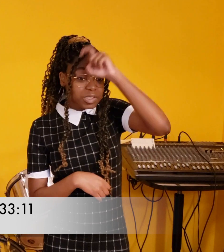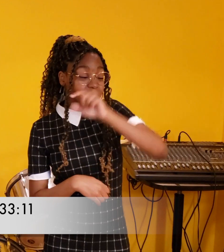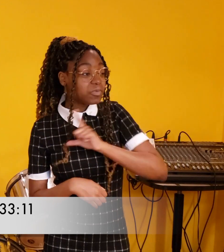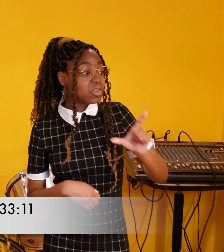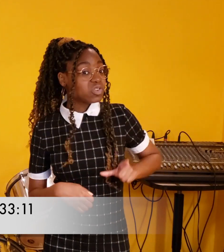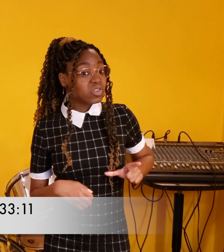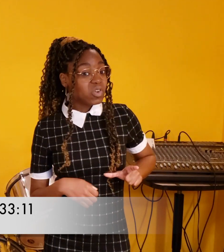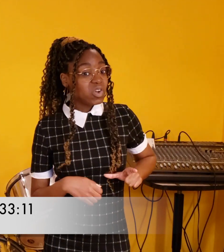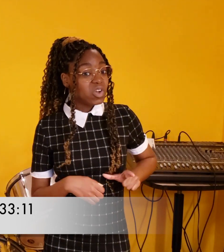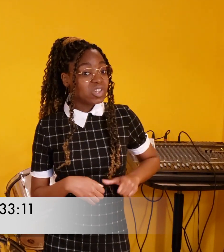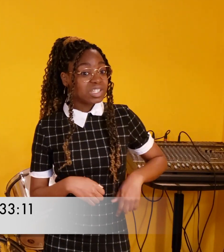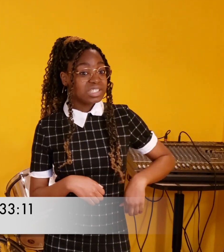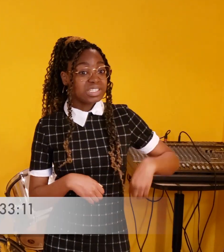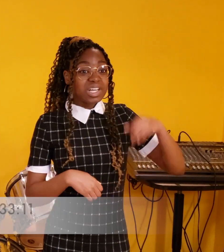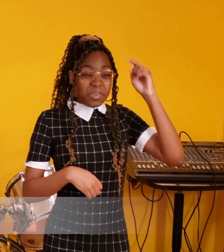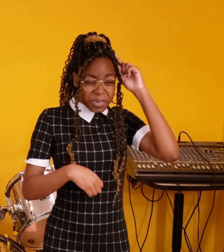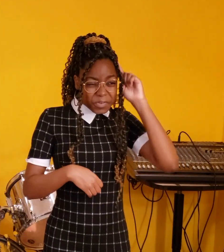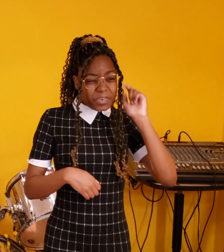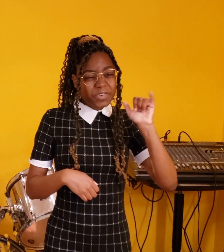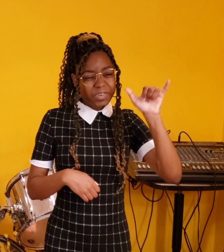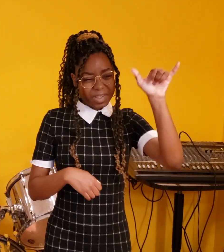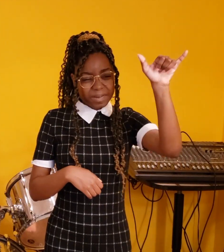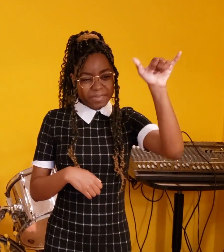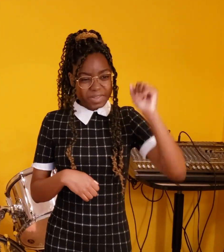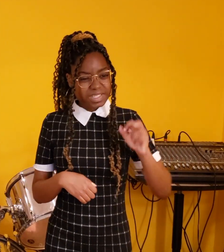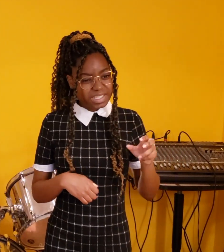from generation to generation.